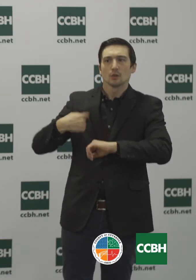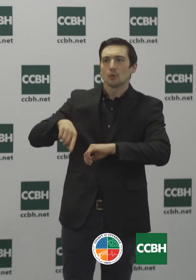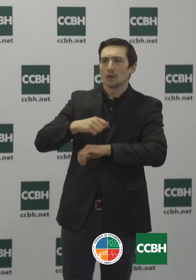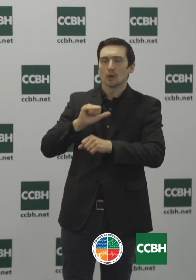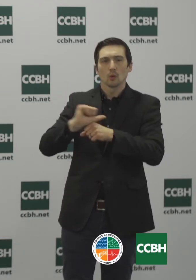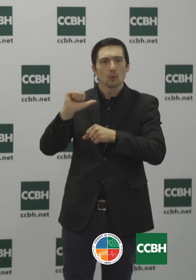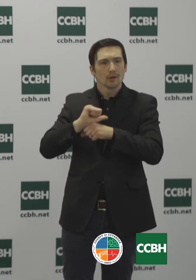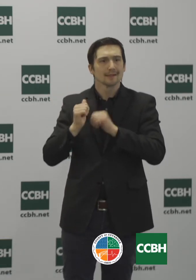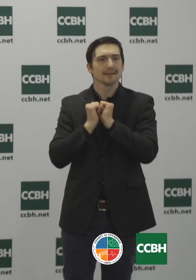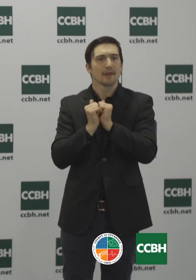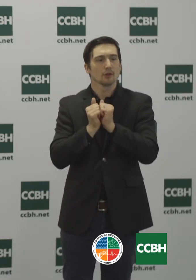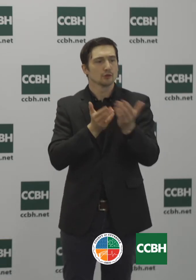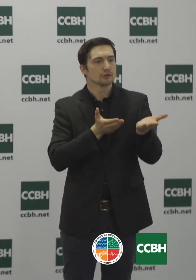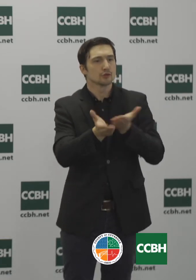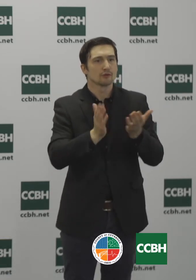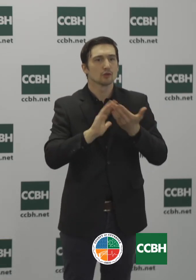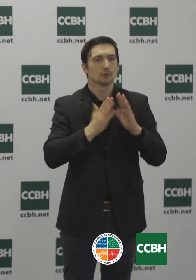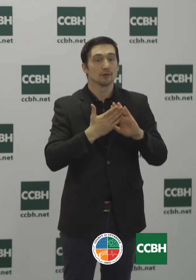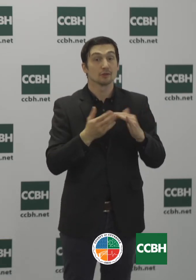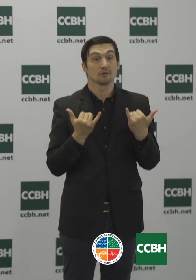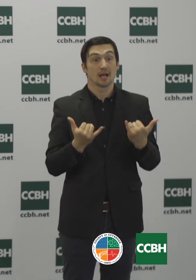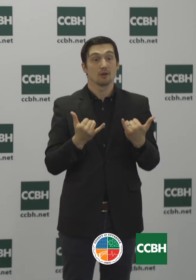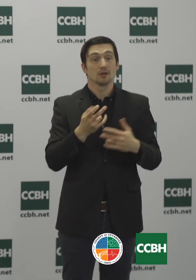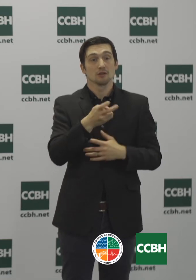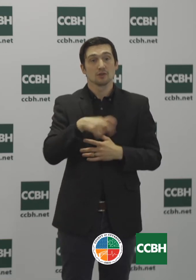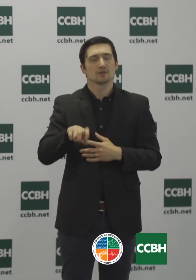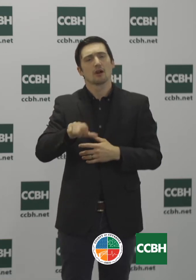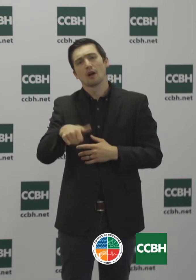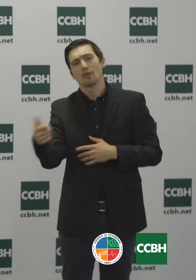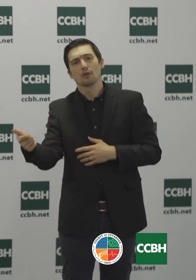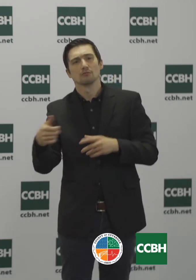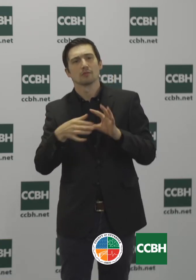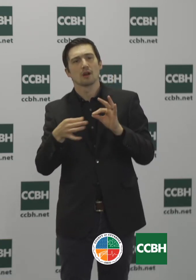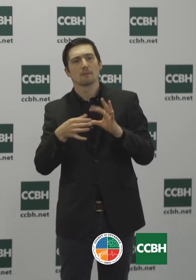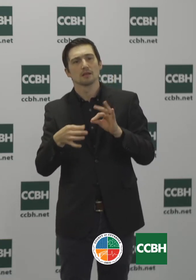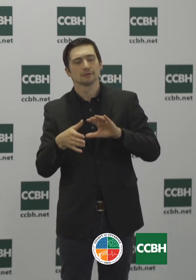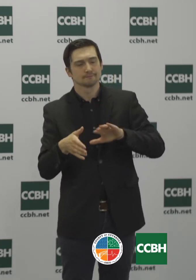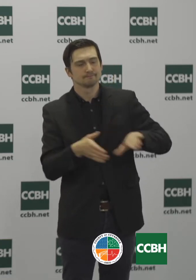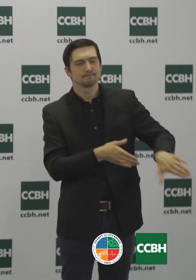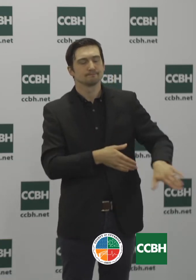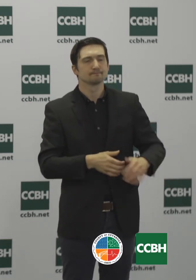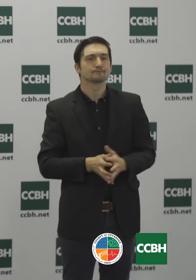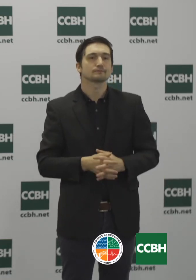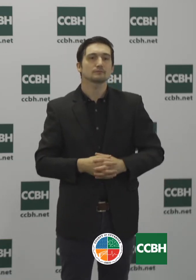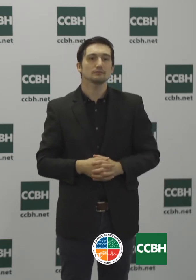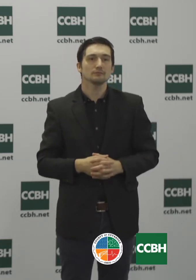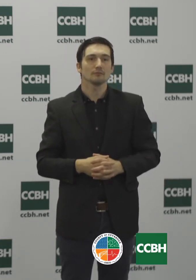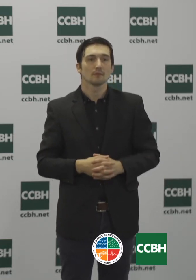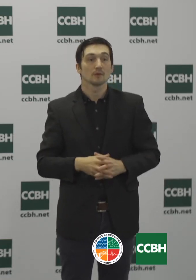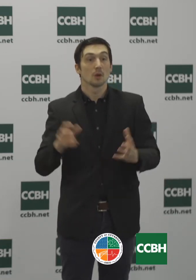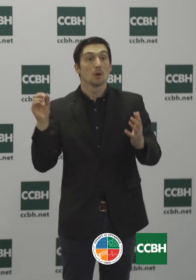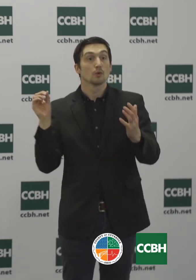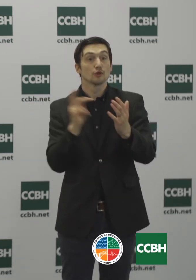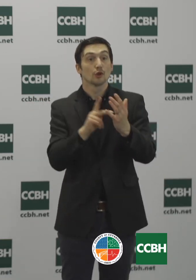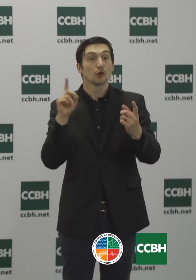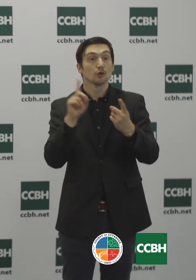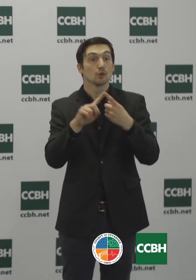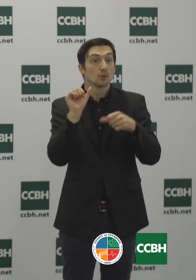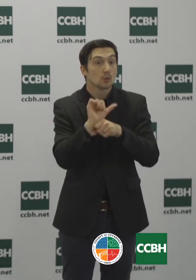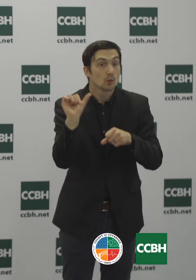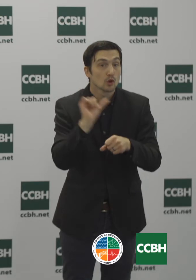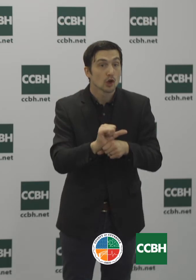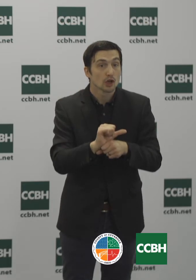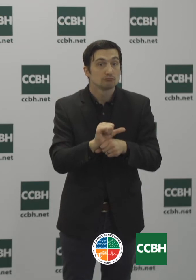community. So I'm going to transition to some other comments now. So return to work. We